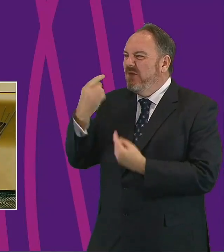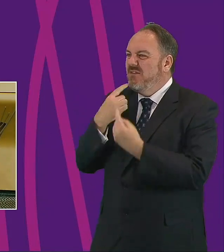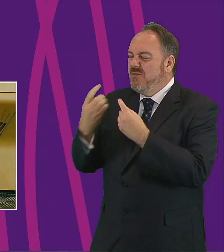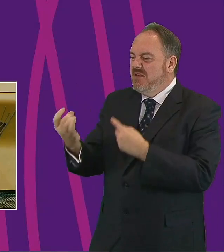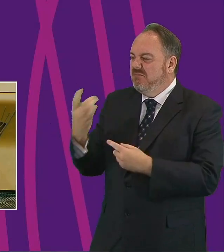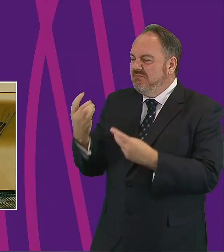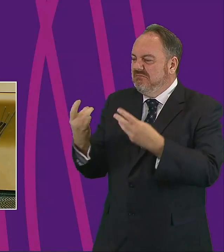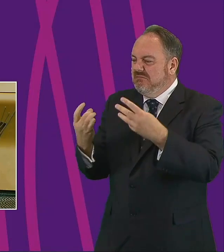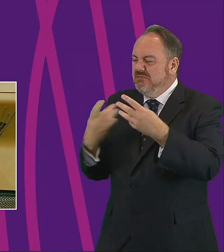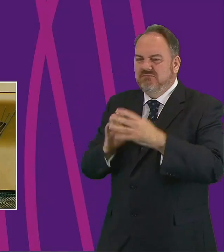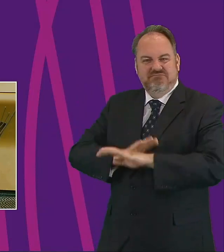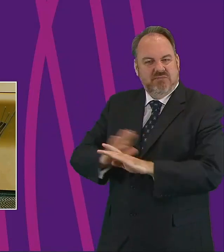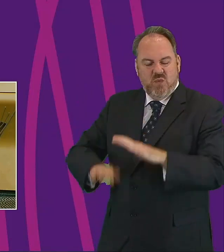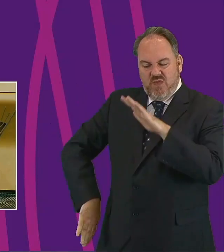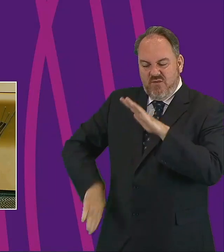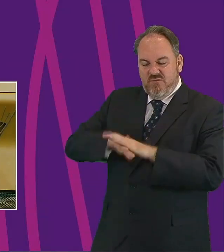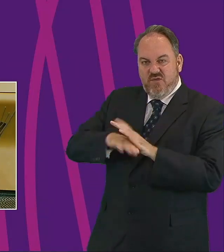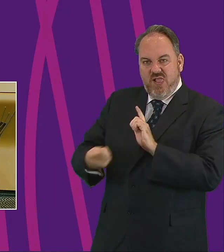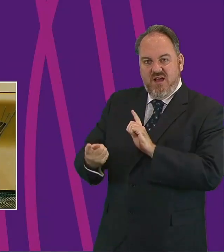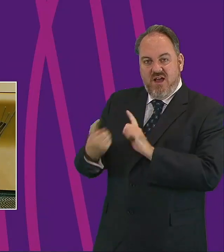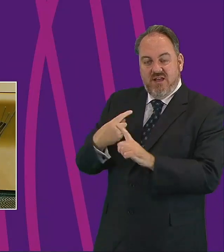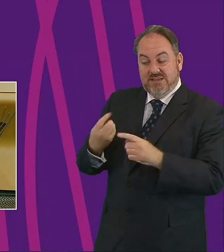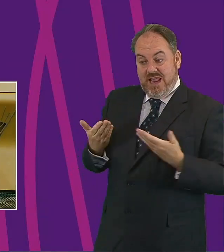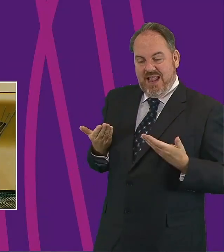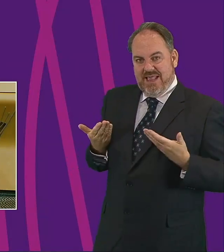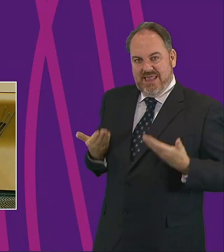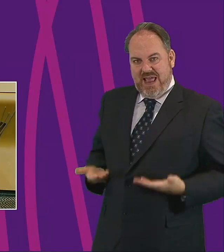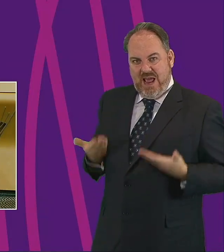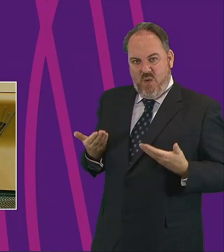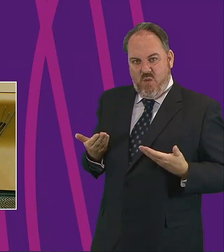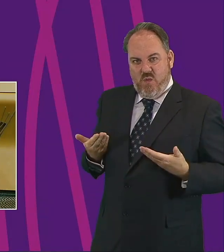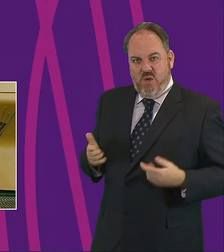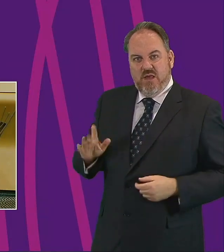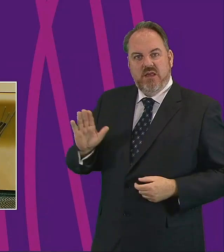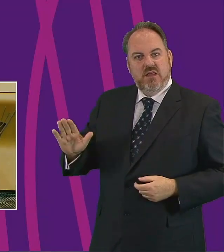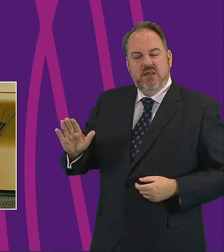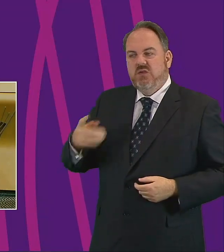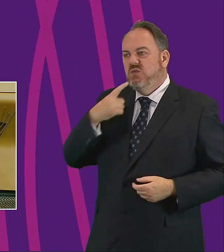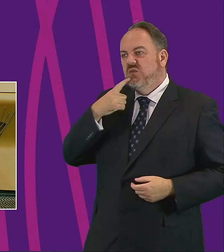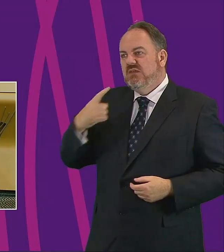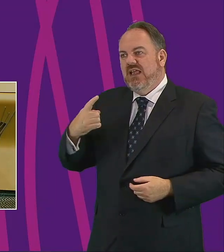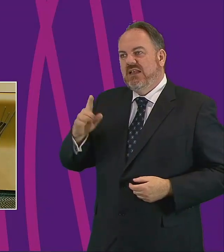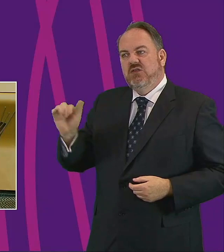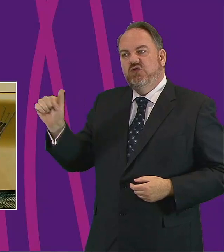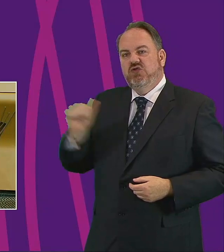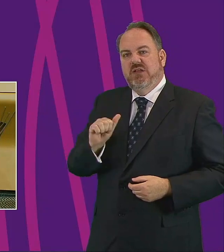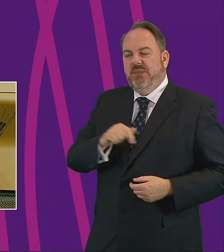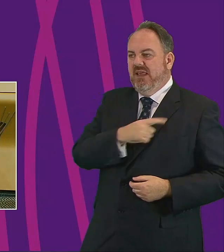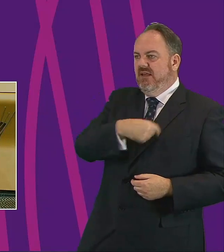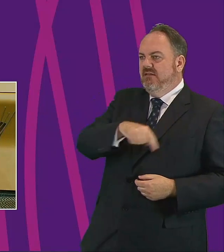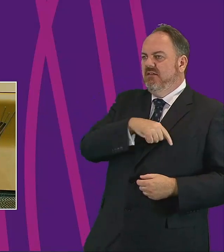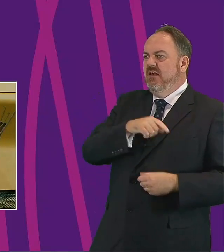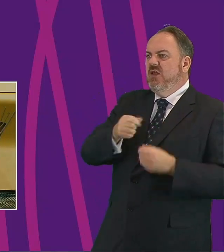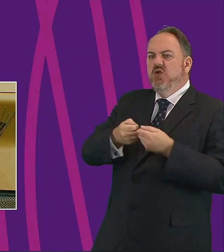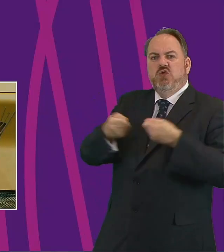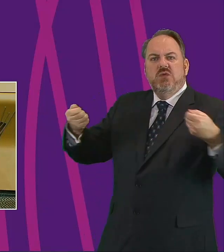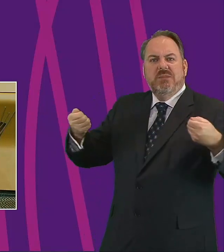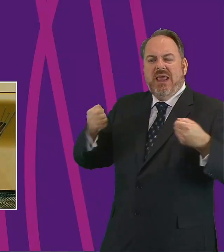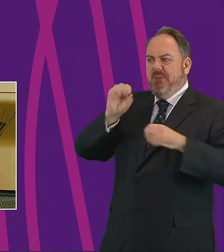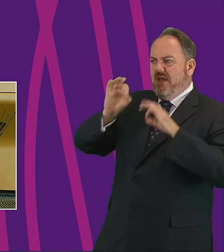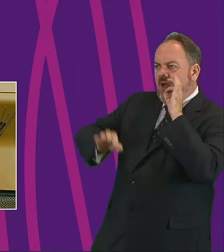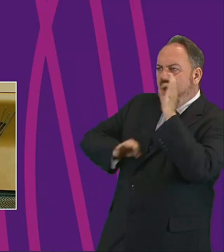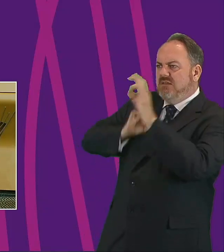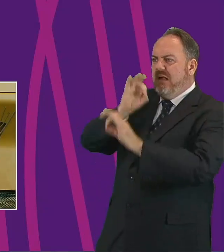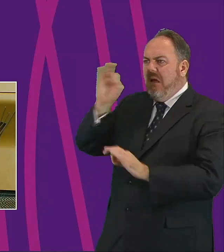They deserve answers now. And it shouldn't be left to freedom of information requests, and it shouldn't be left to newspaper investigations